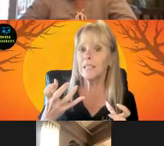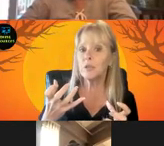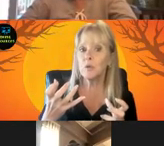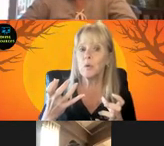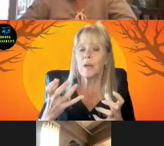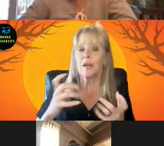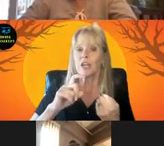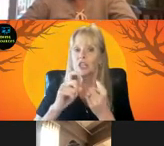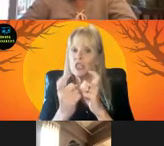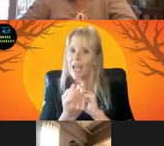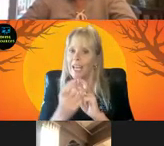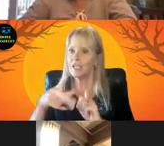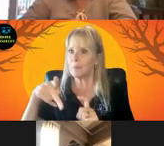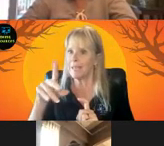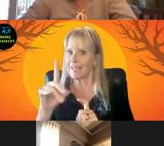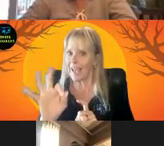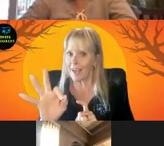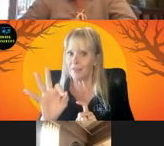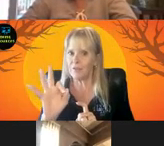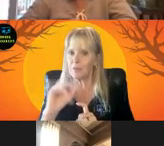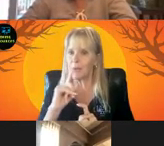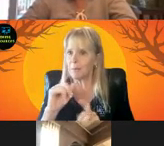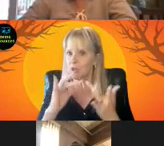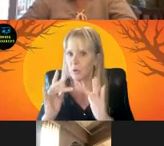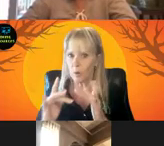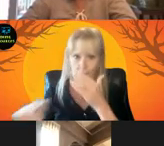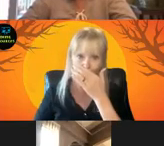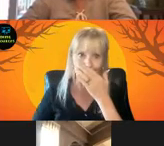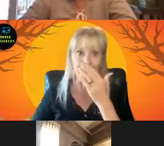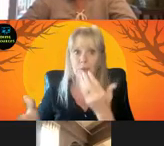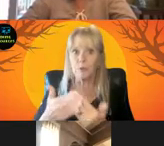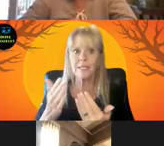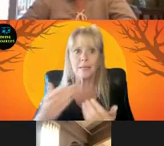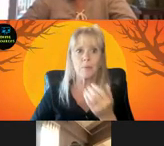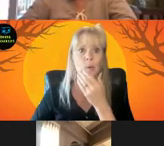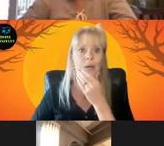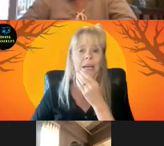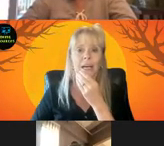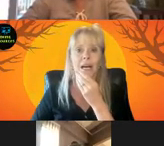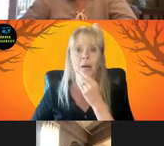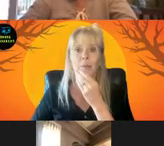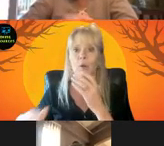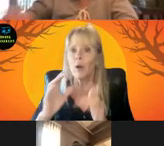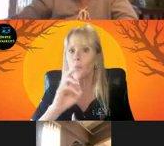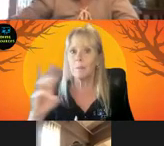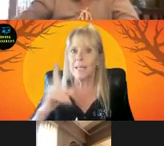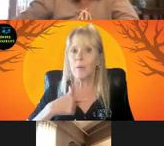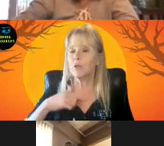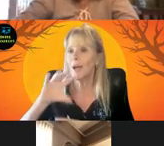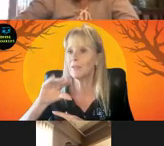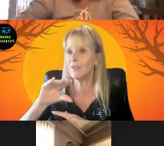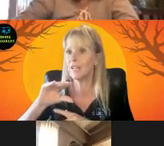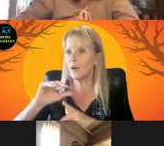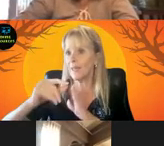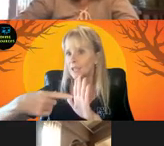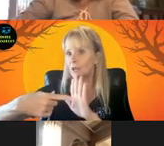you're wanting to change a PDF to be able to do it online, it's pretty simple. On our website, we do